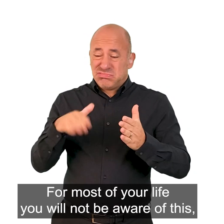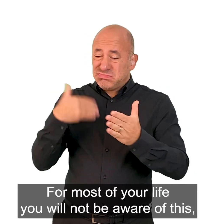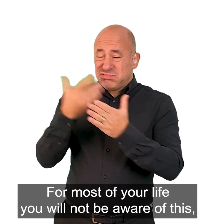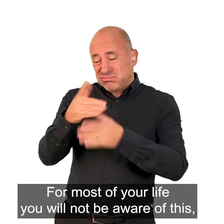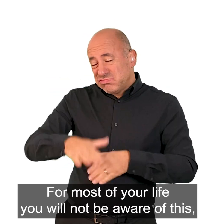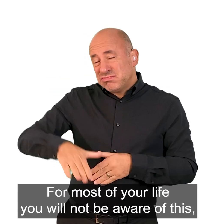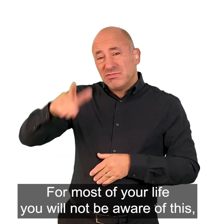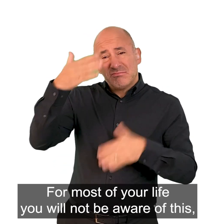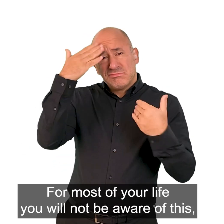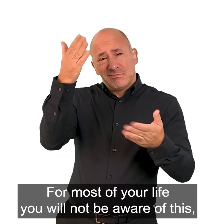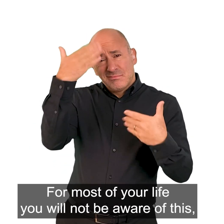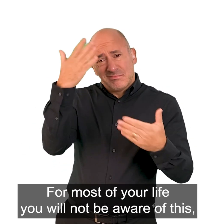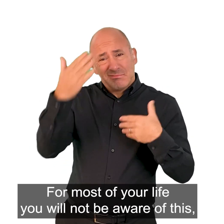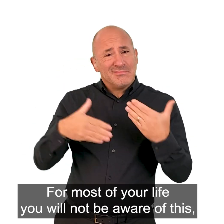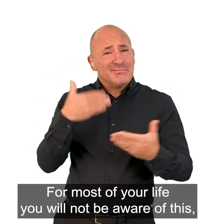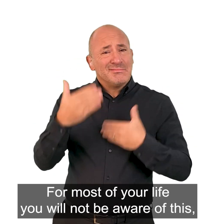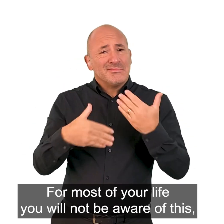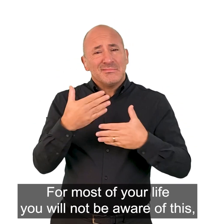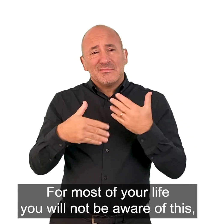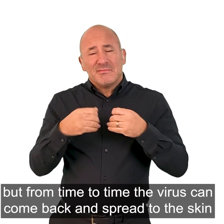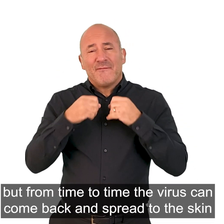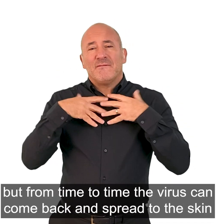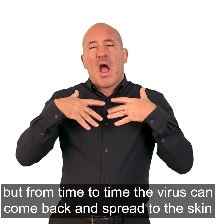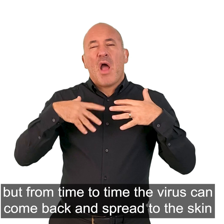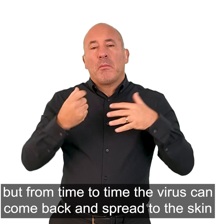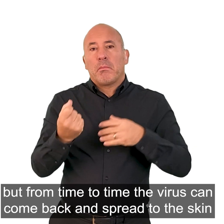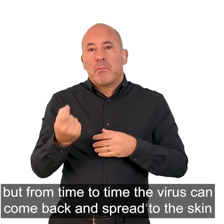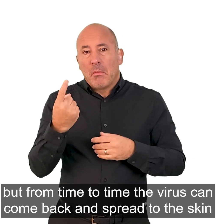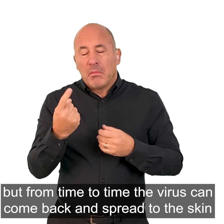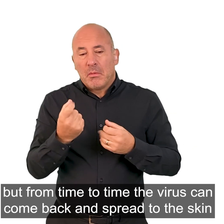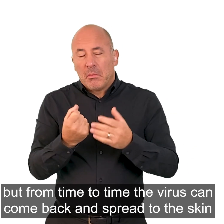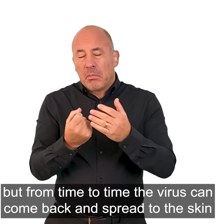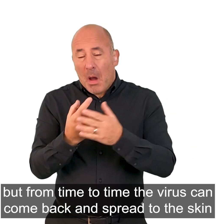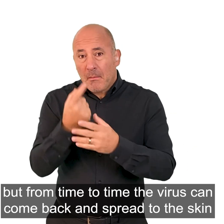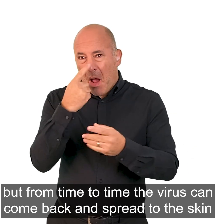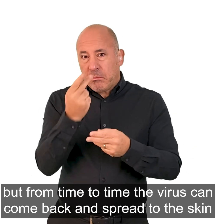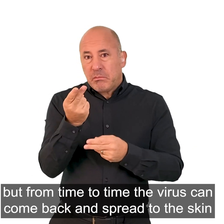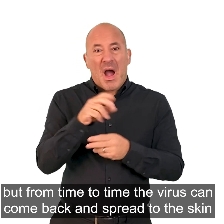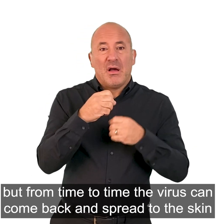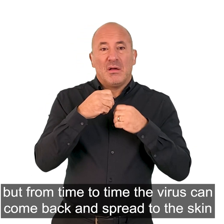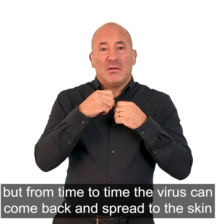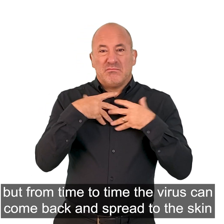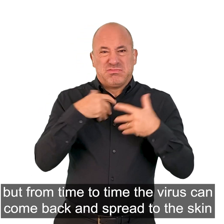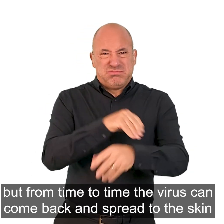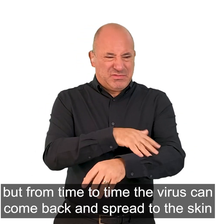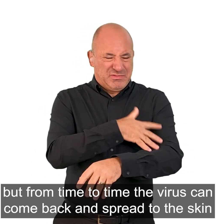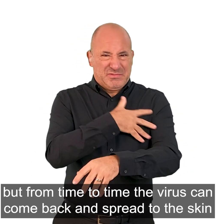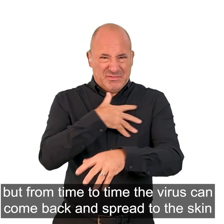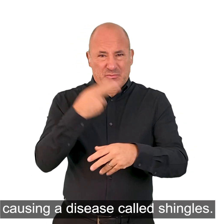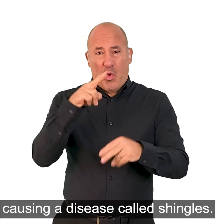For most of your life, you will not be aware of this. But from time to time, the virus can come back and spread to the